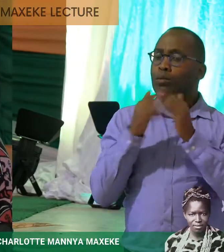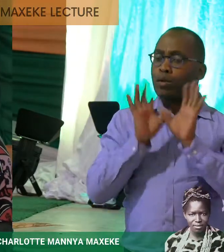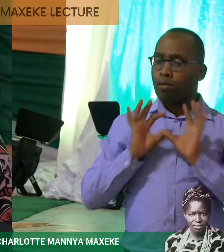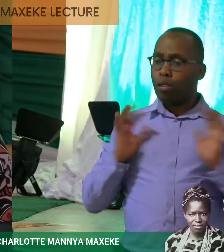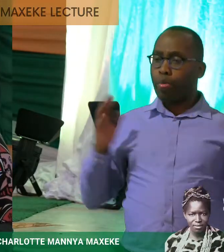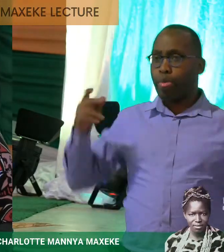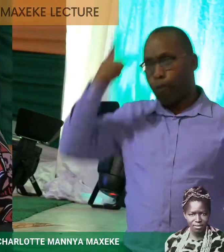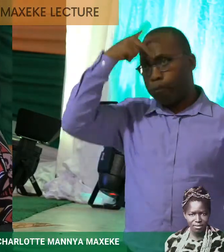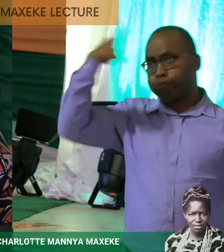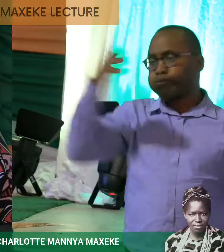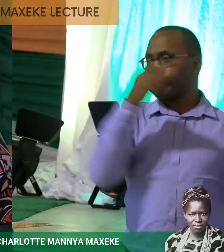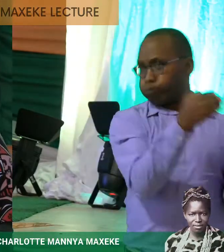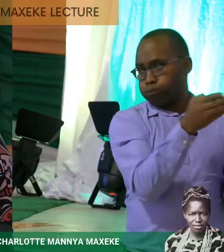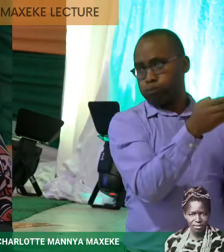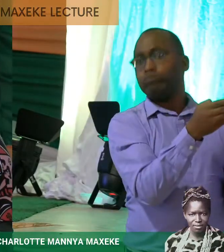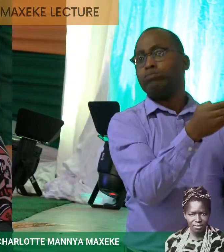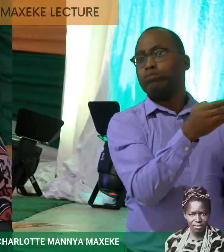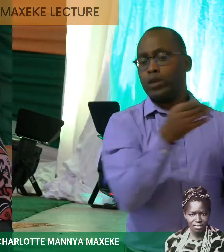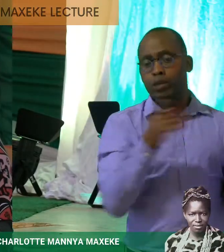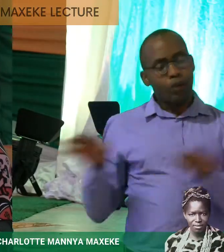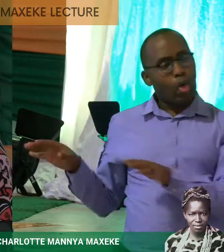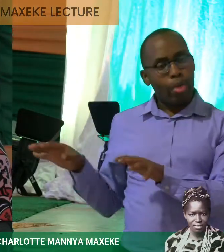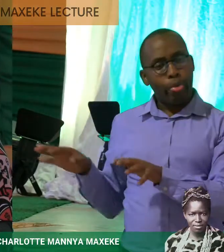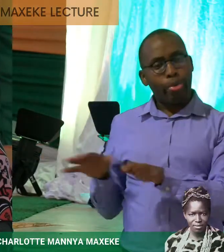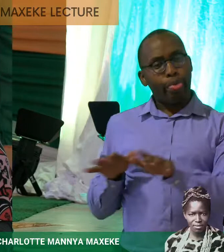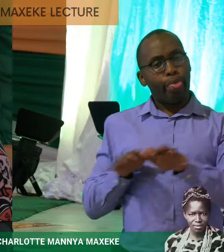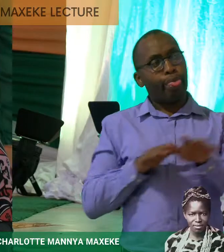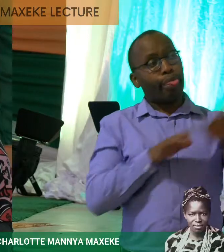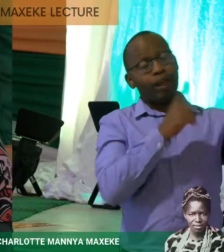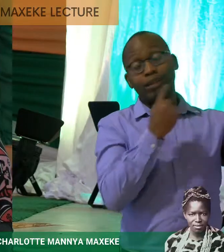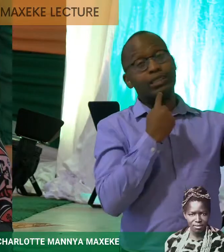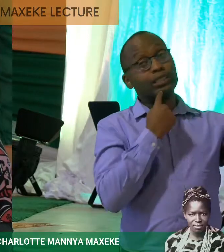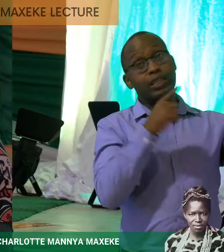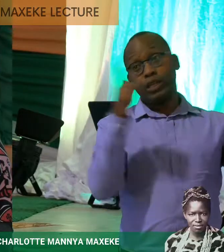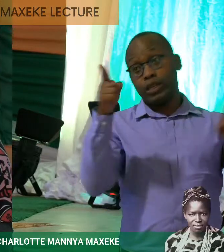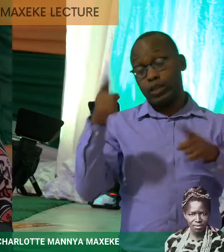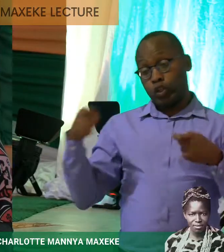this country, where they said, "Watinda bafazi,